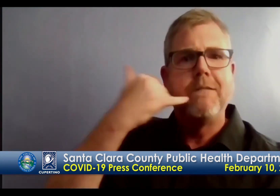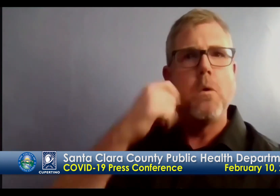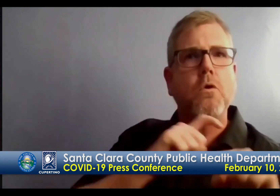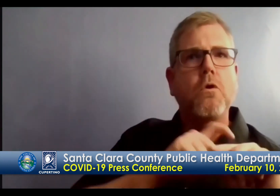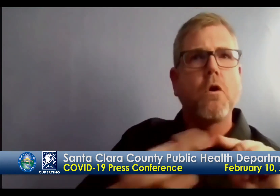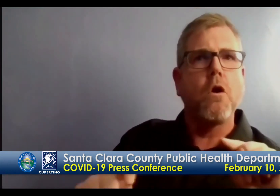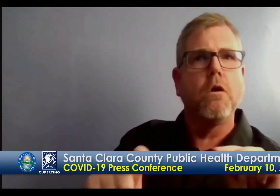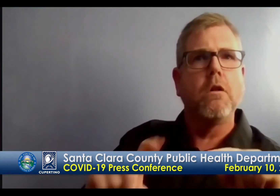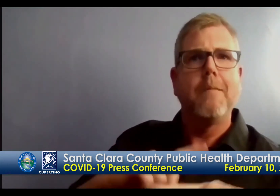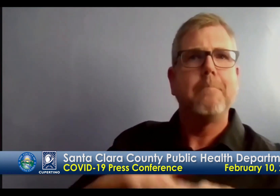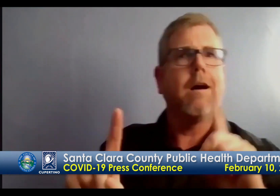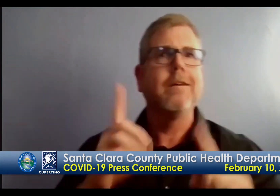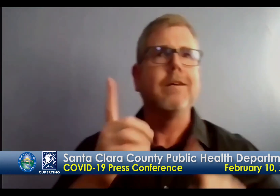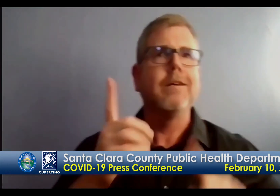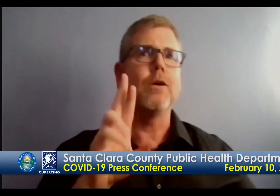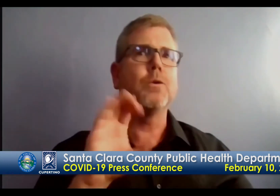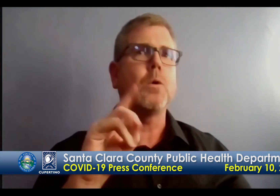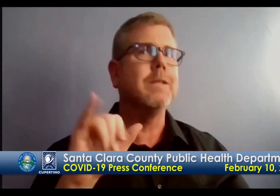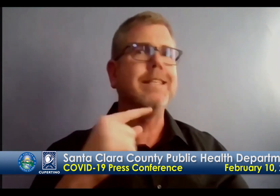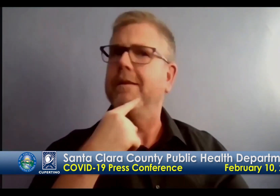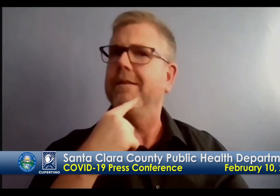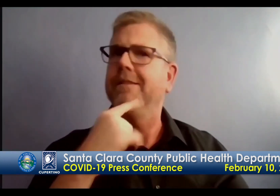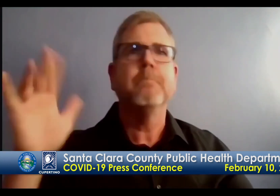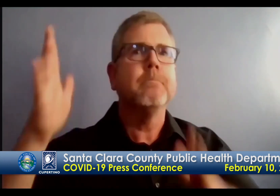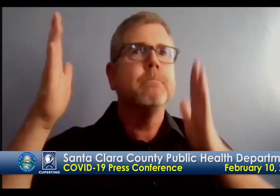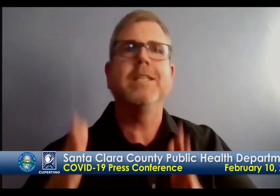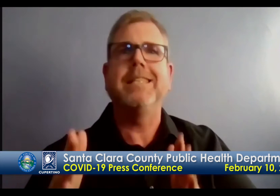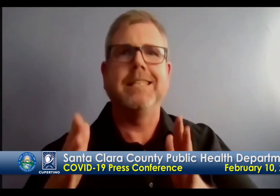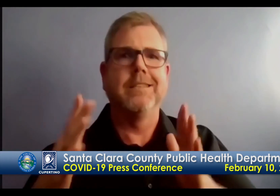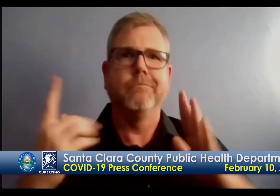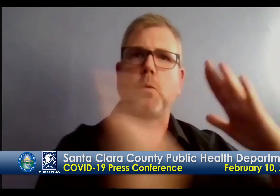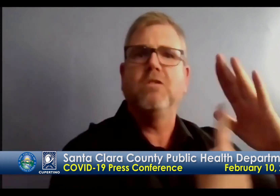away, and that's the good news. Talk about